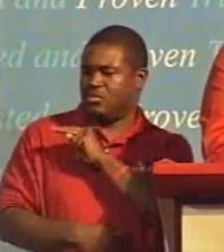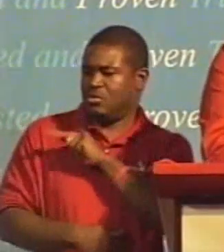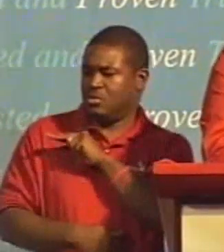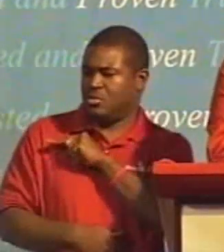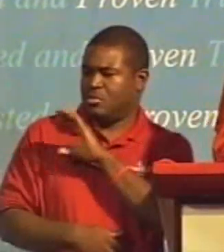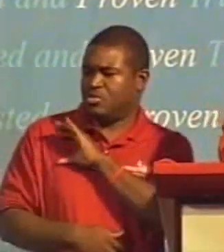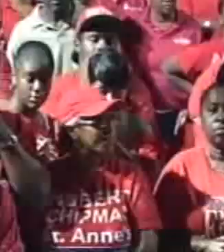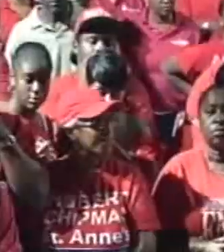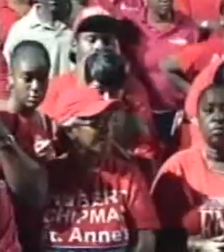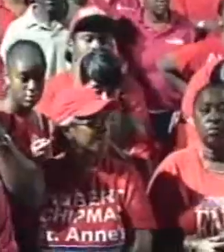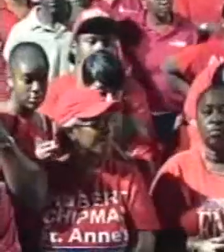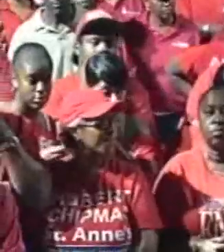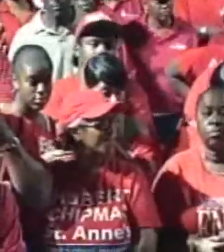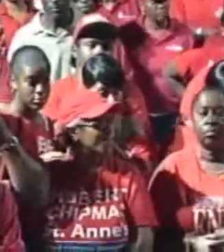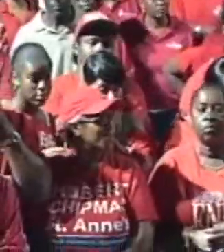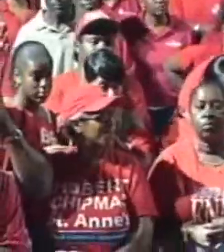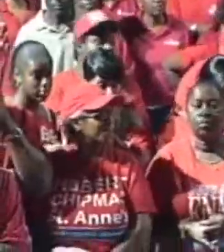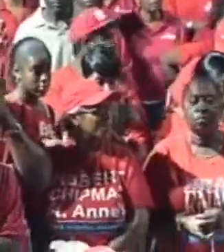Hubert Chipman.